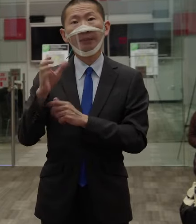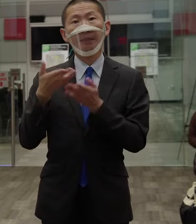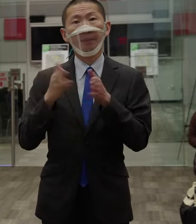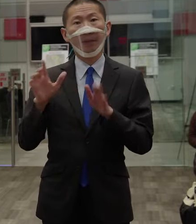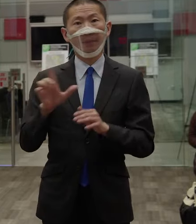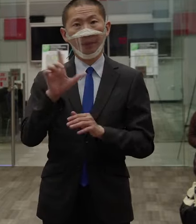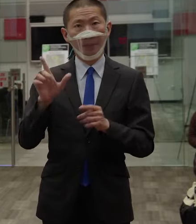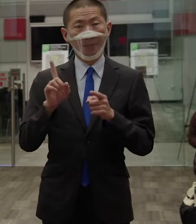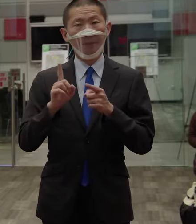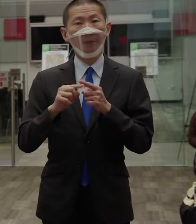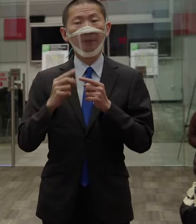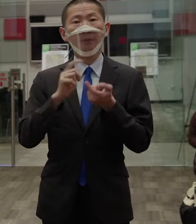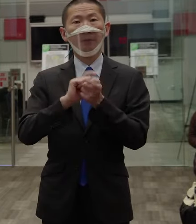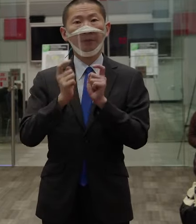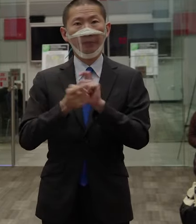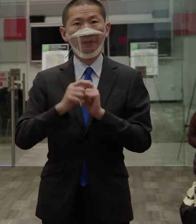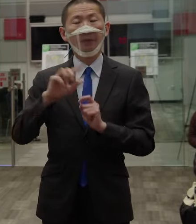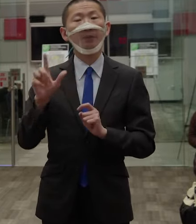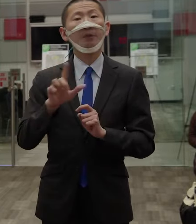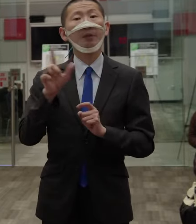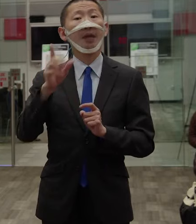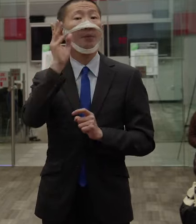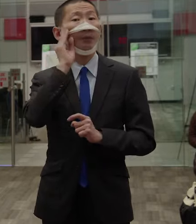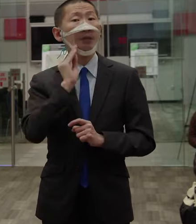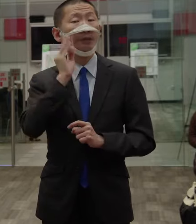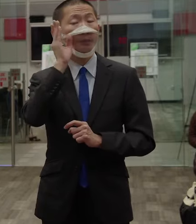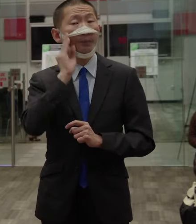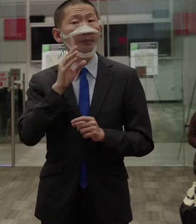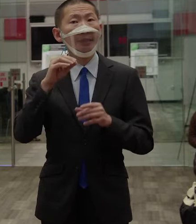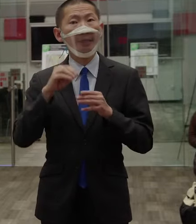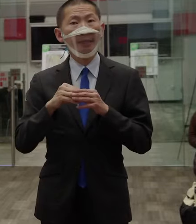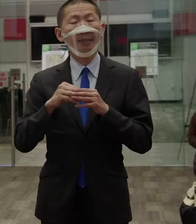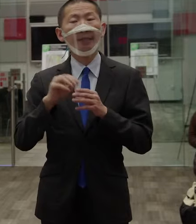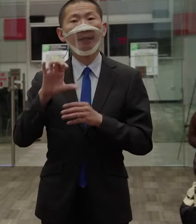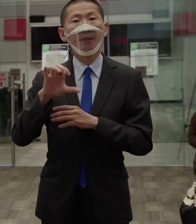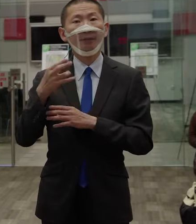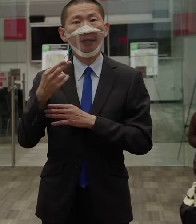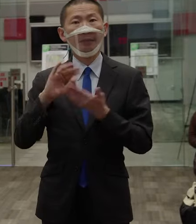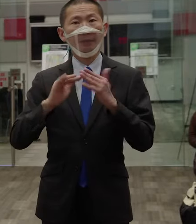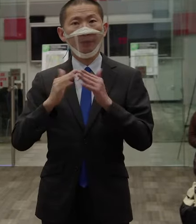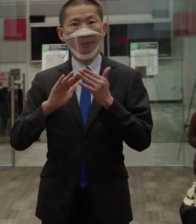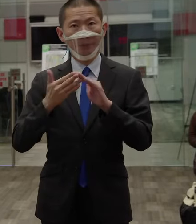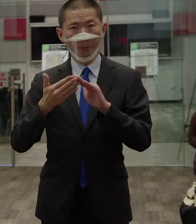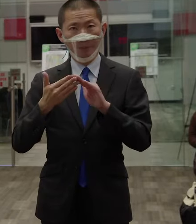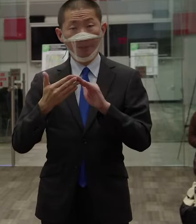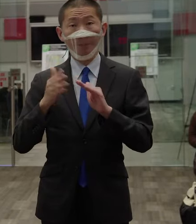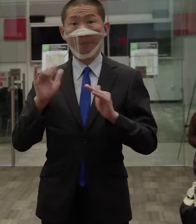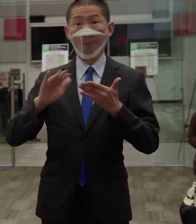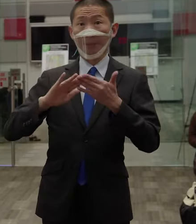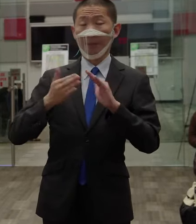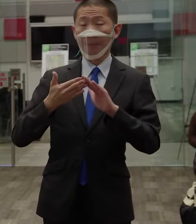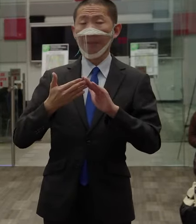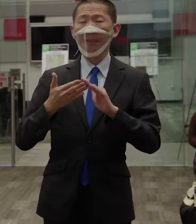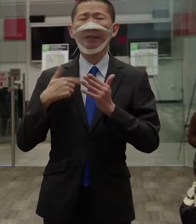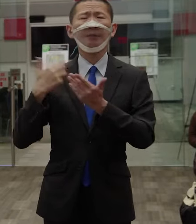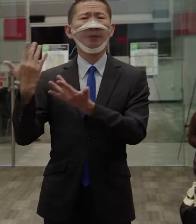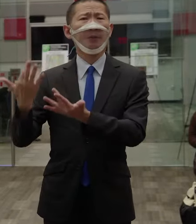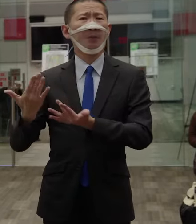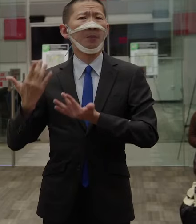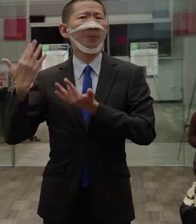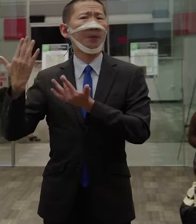Library to transform the library experience in the Congress Heights community. The community has been waiting